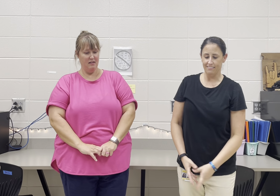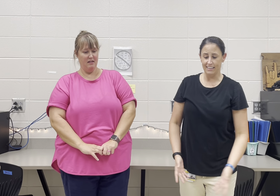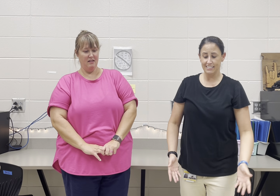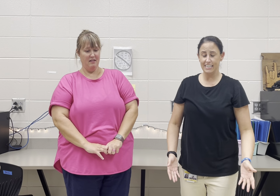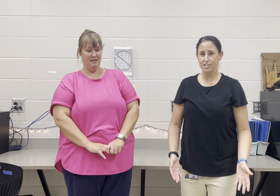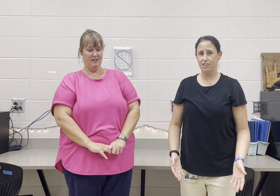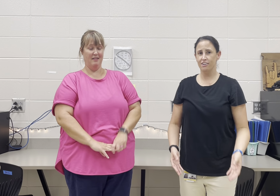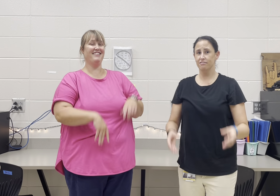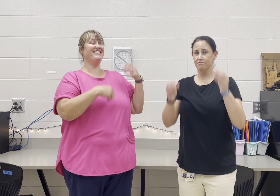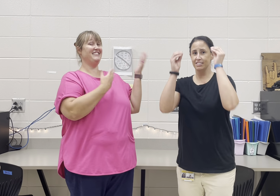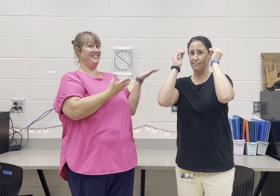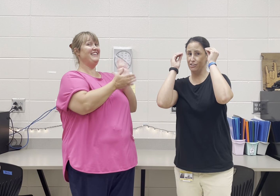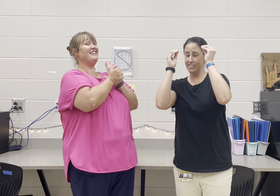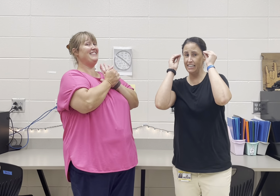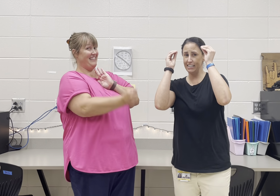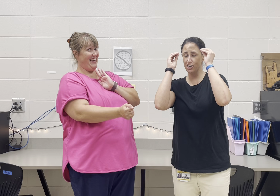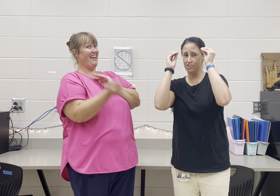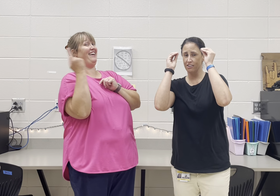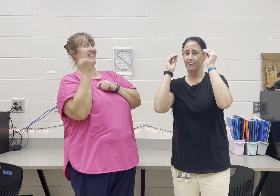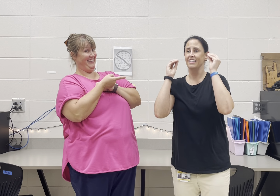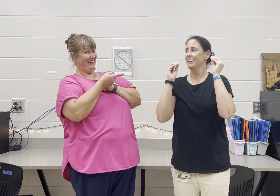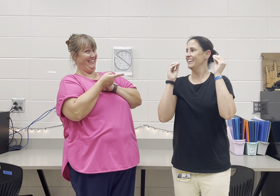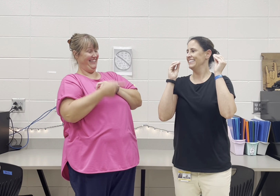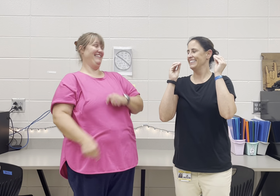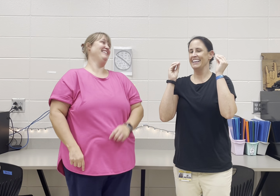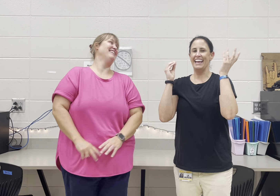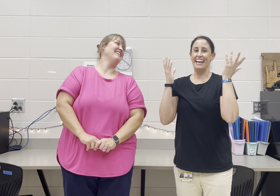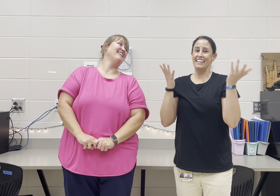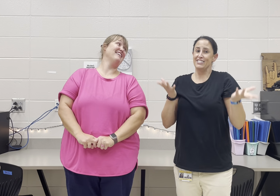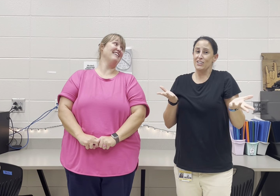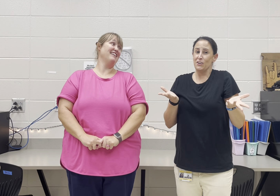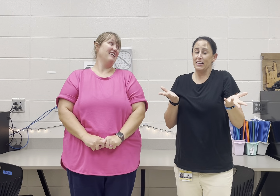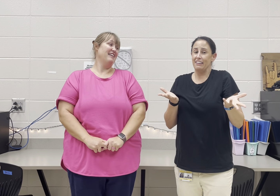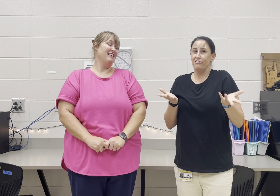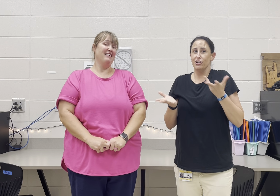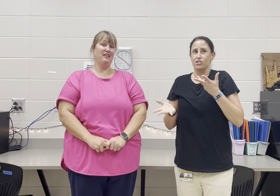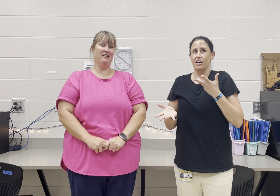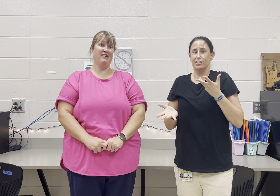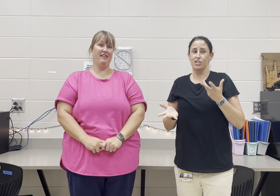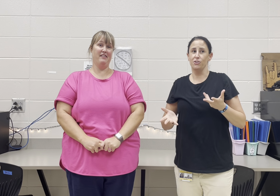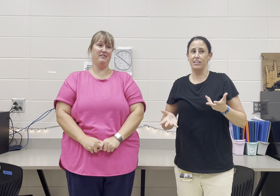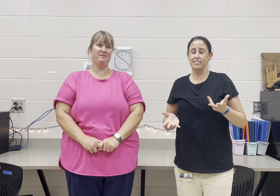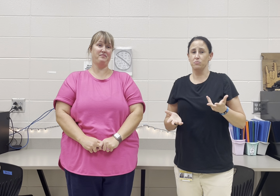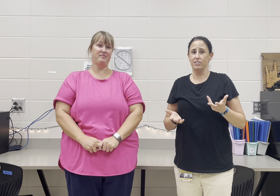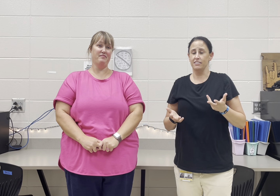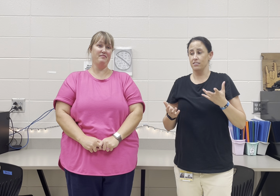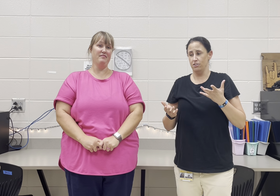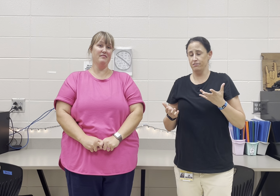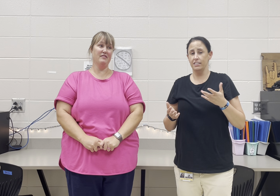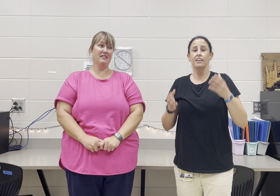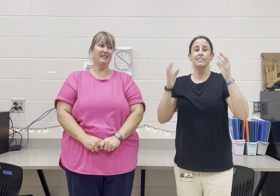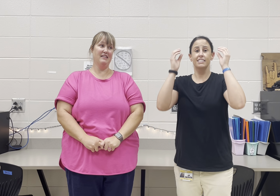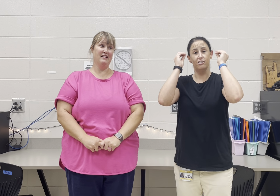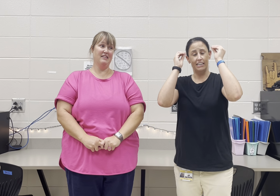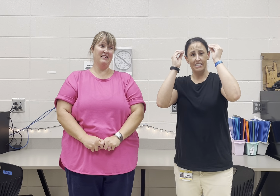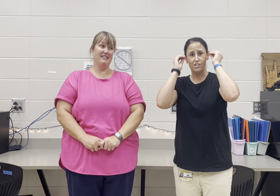then teacher, sign for teach. And so if you're trying to show that someone is hopefully skilled at